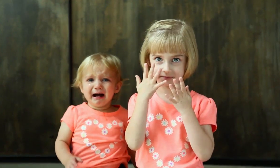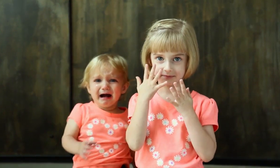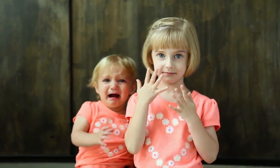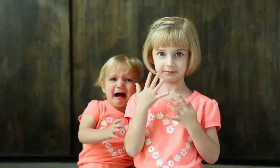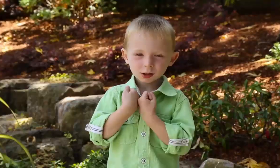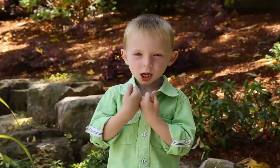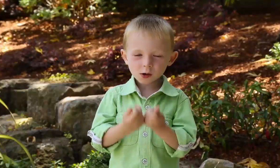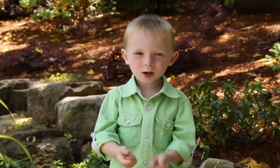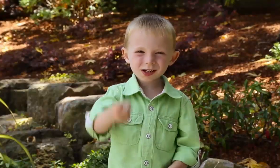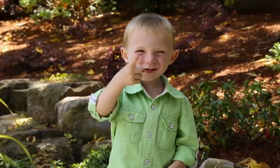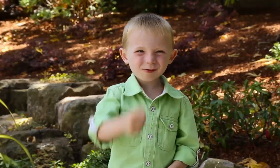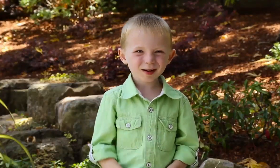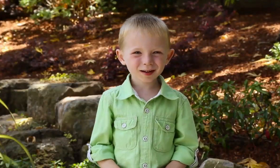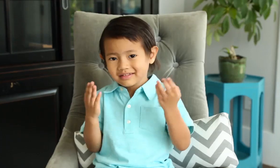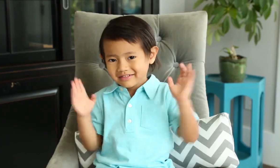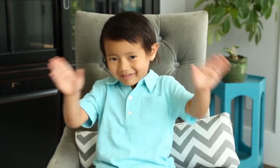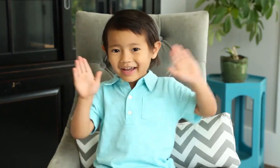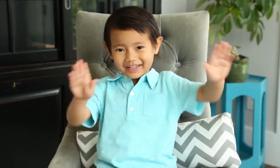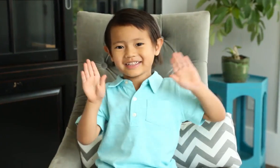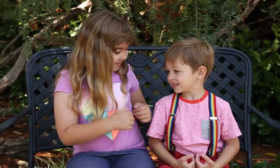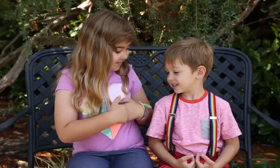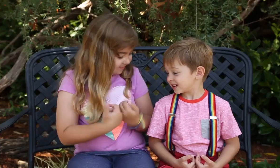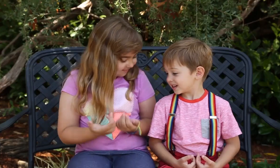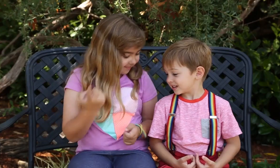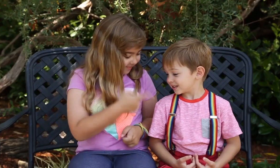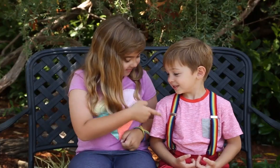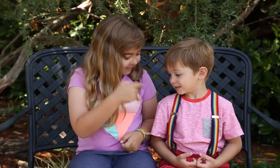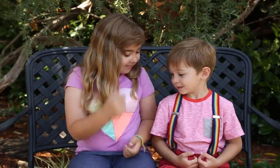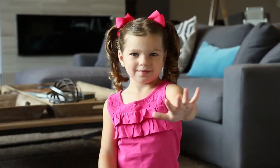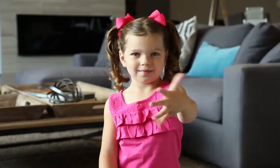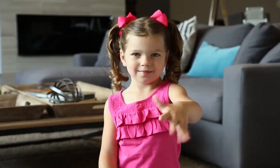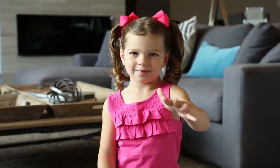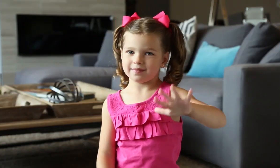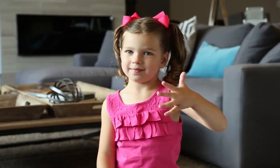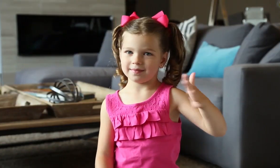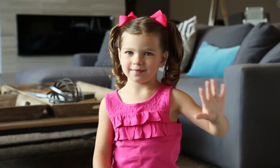sad. How you? Great. How you? So so.